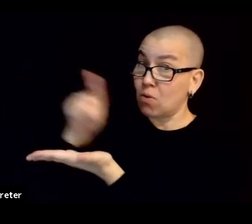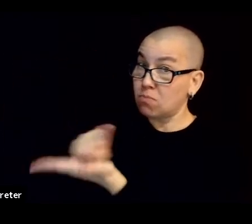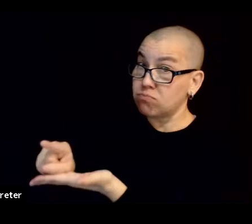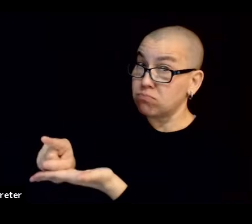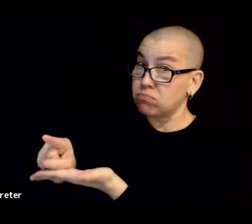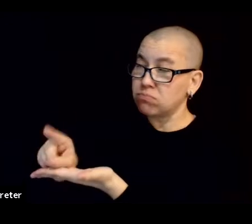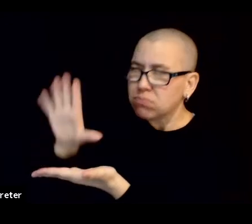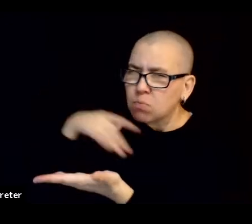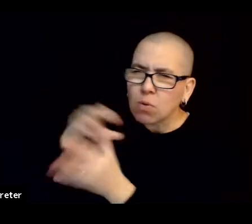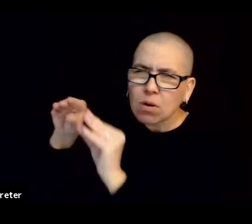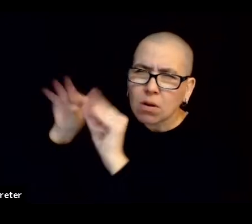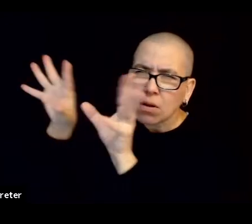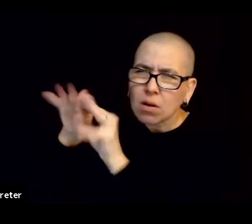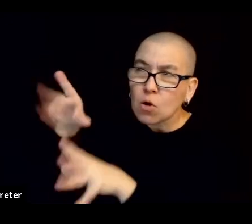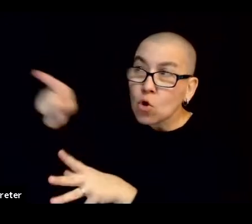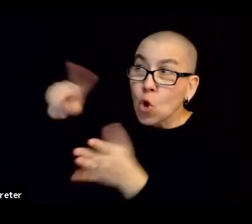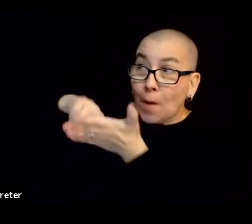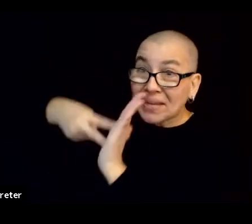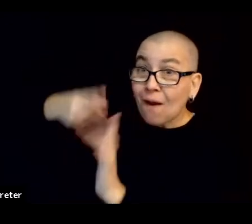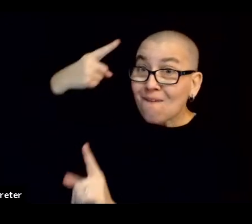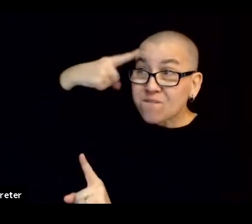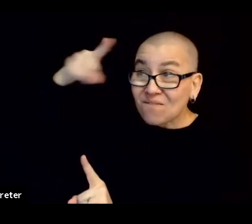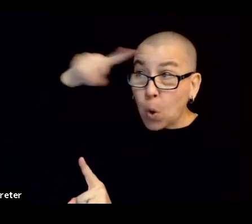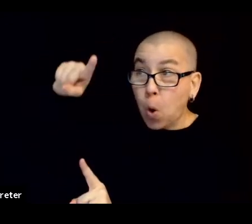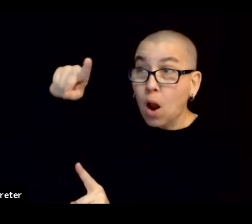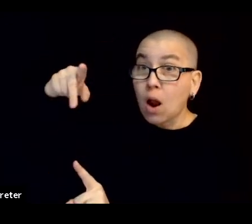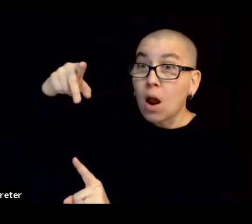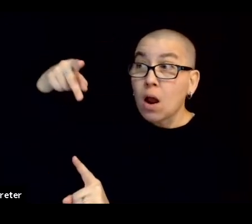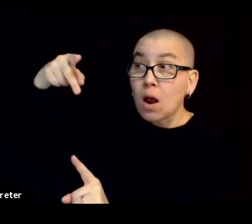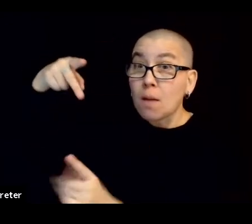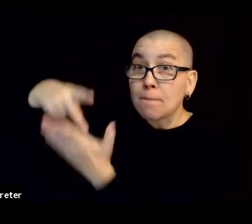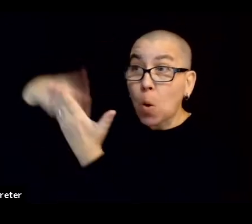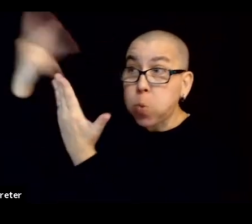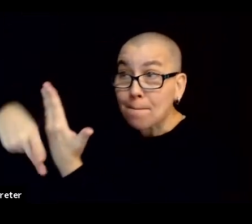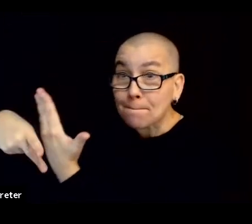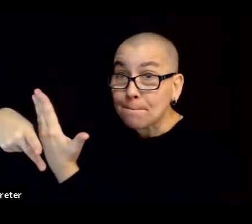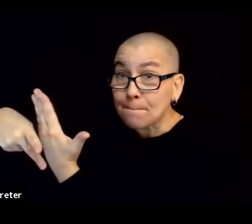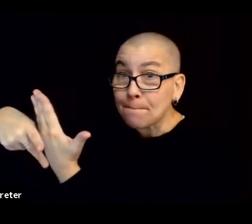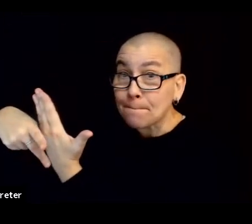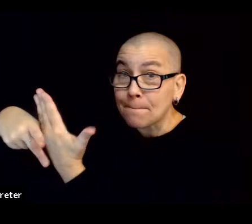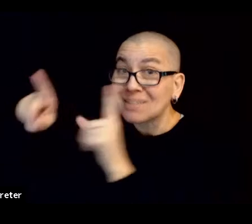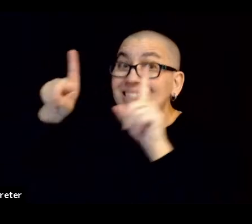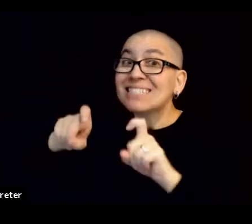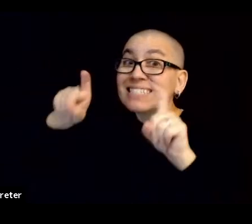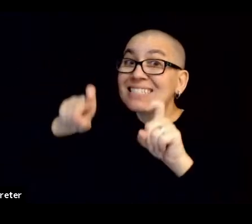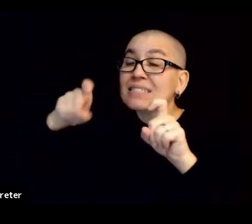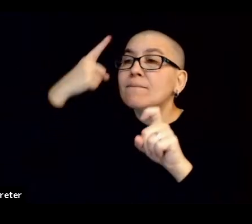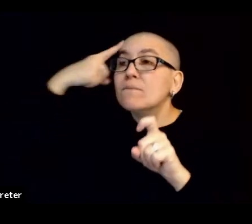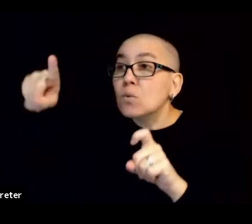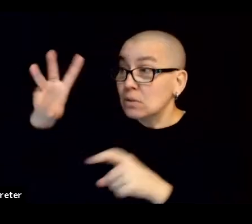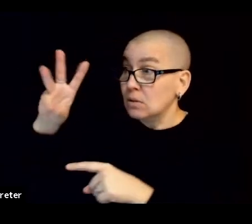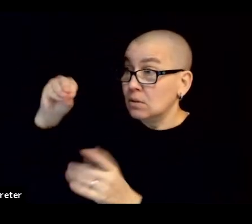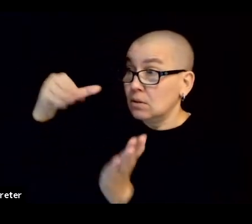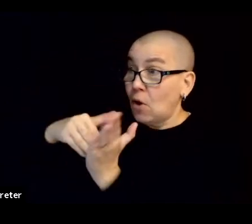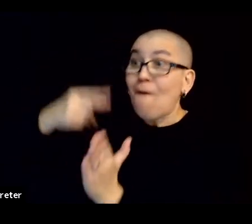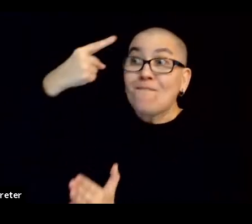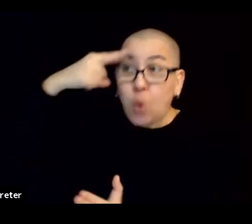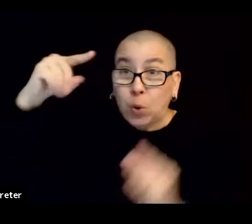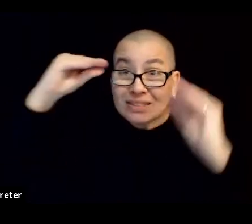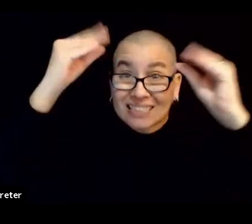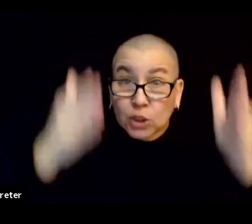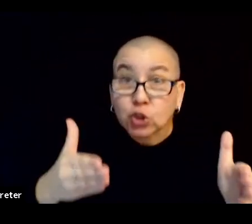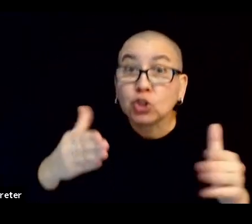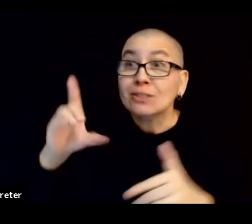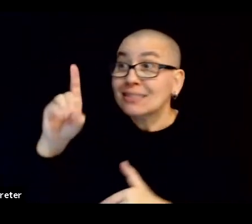the educators, 65 and older, and child care workers each week, or is it just anyone who wants to get it from 1A and these